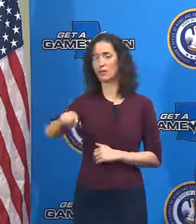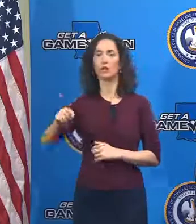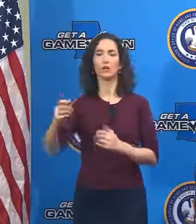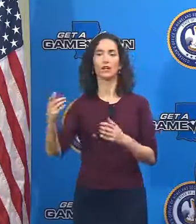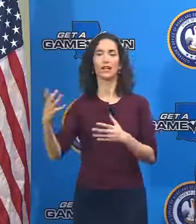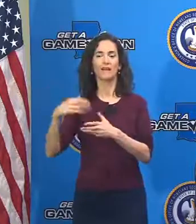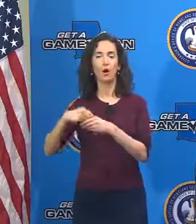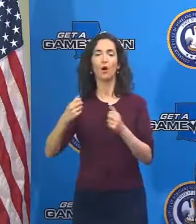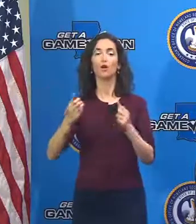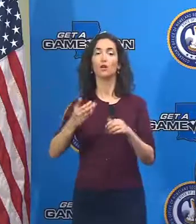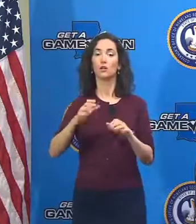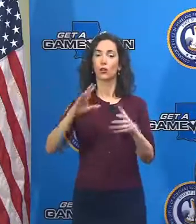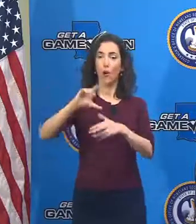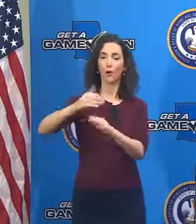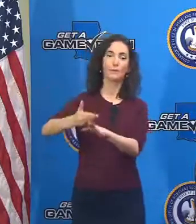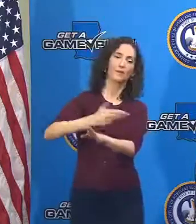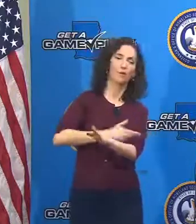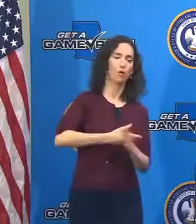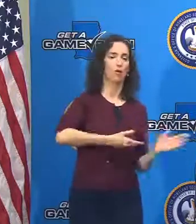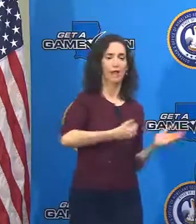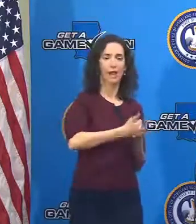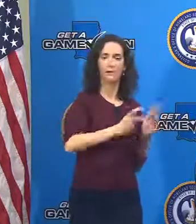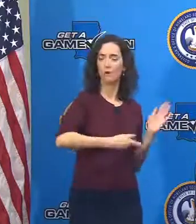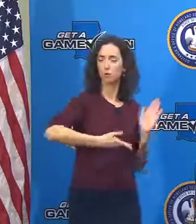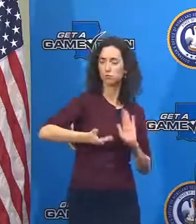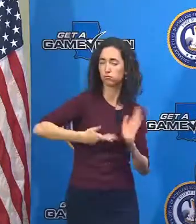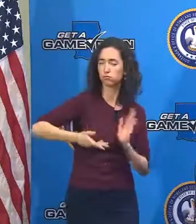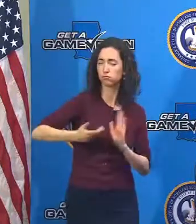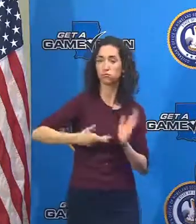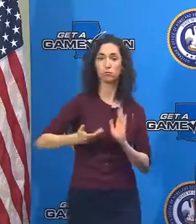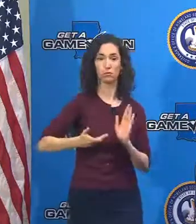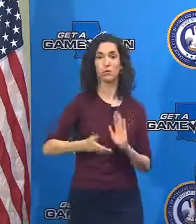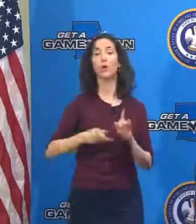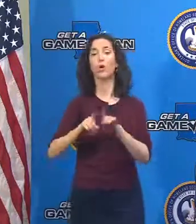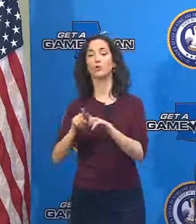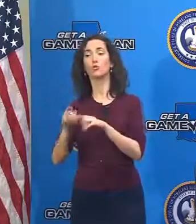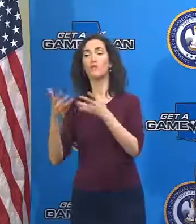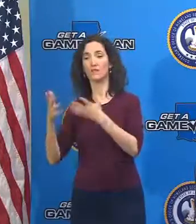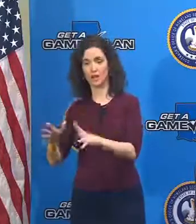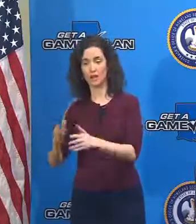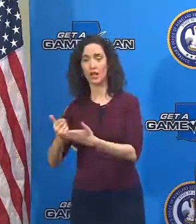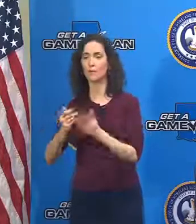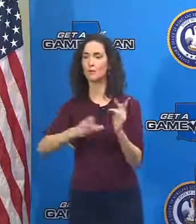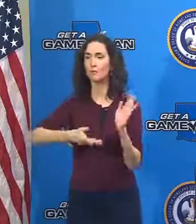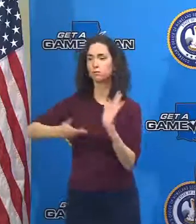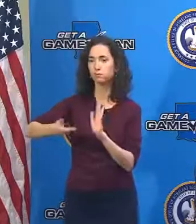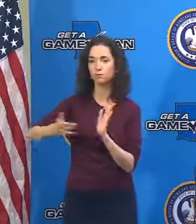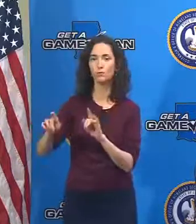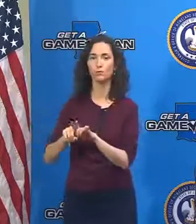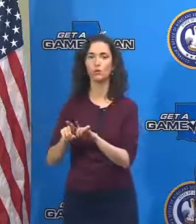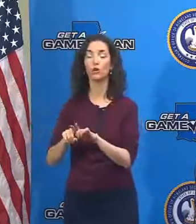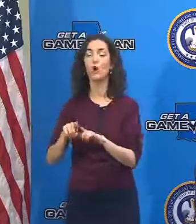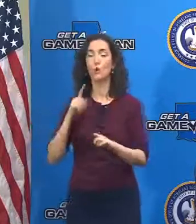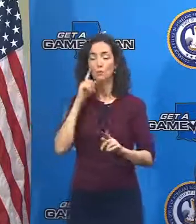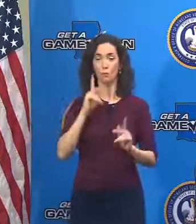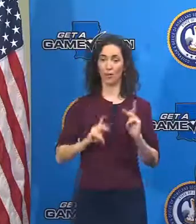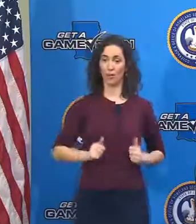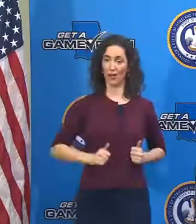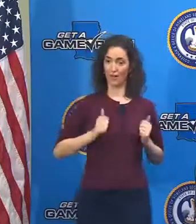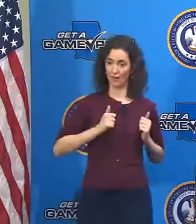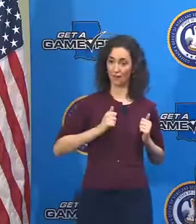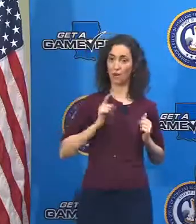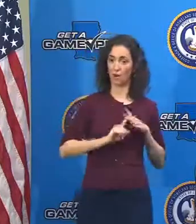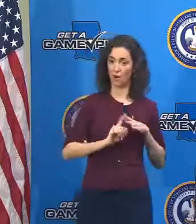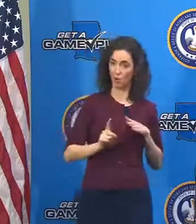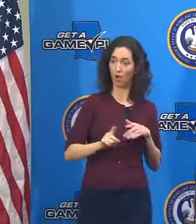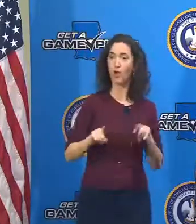moves pre-storm and after the storm, not just for our citizens, but also for our federal partners. To date, we have moved